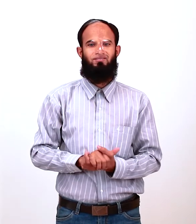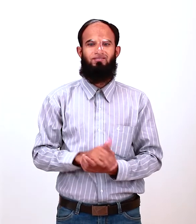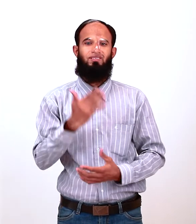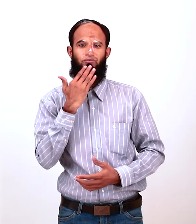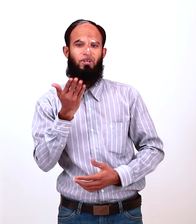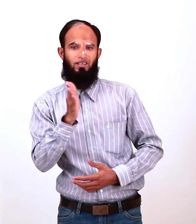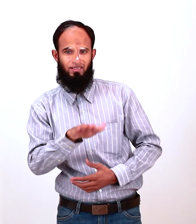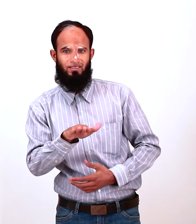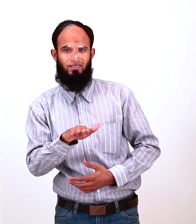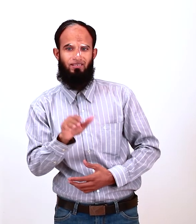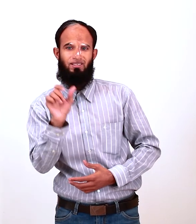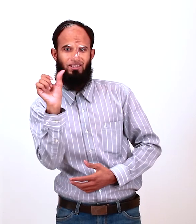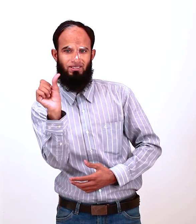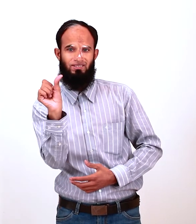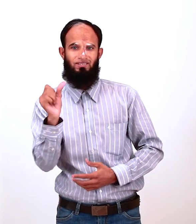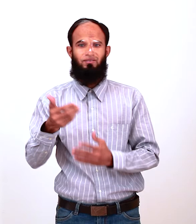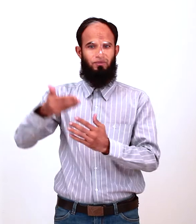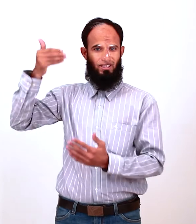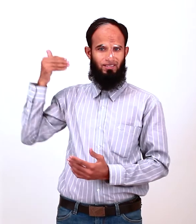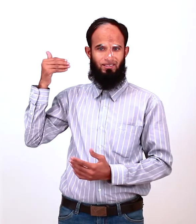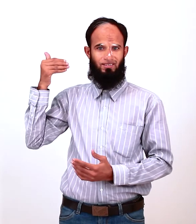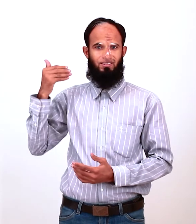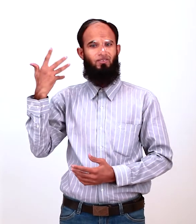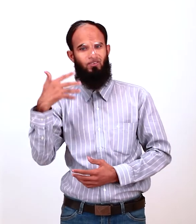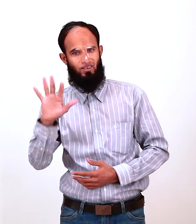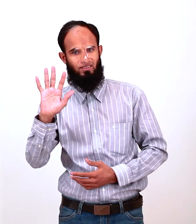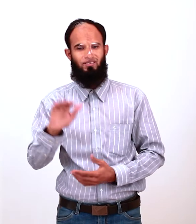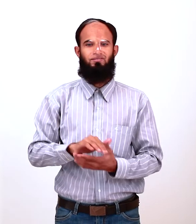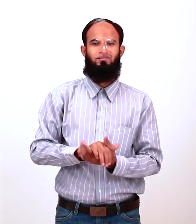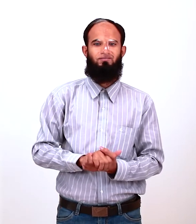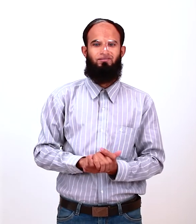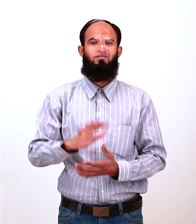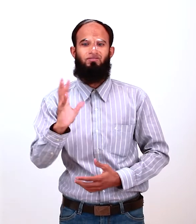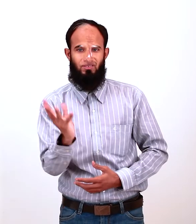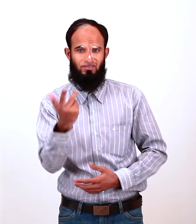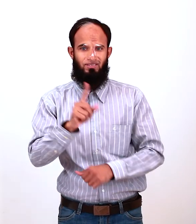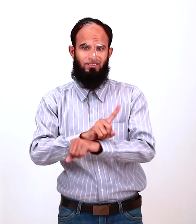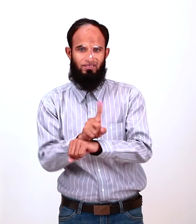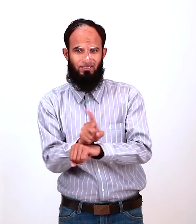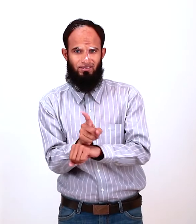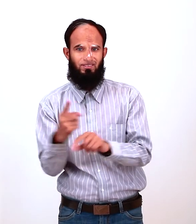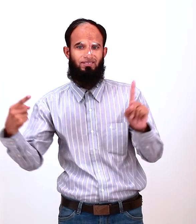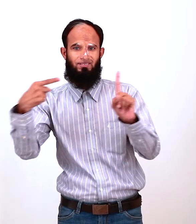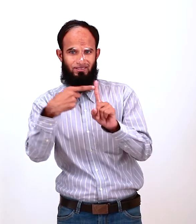past 6, while the minute hand is pointing exactly at 6. So the time